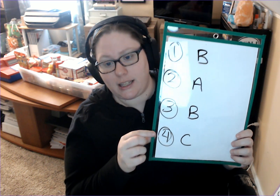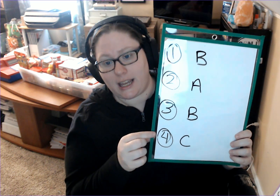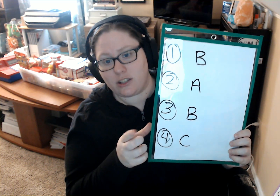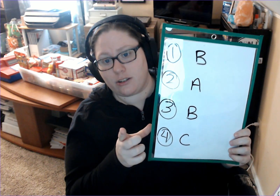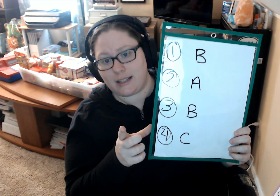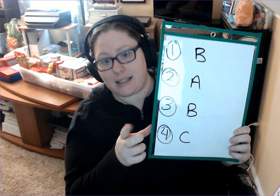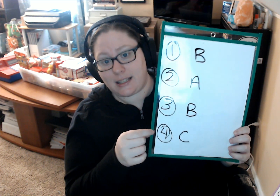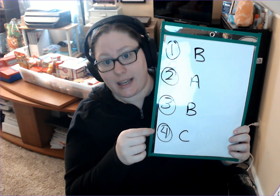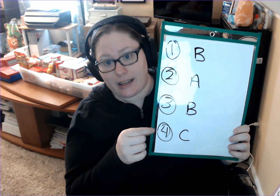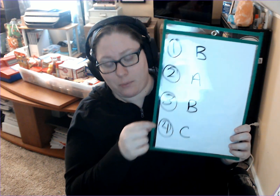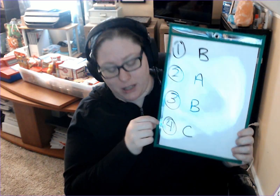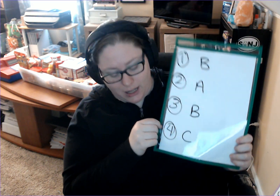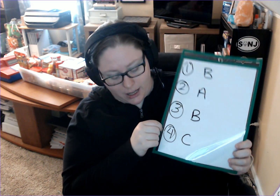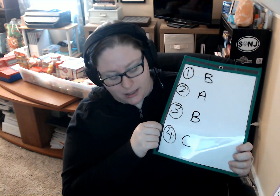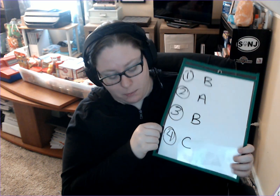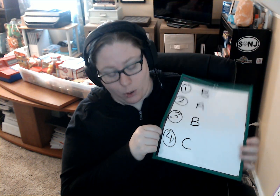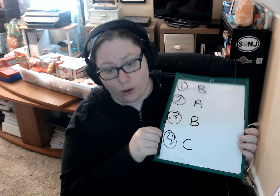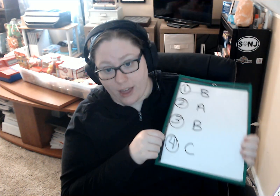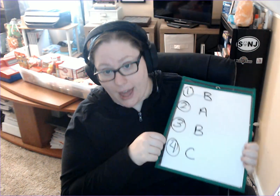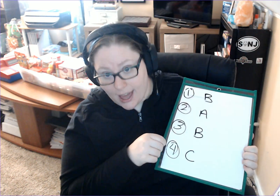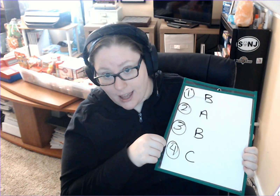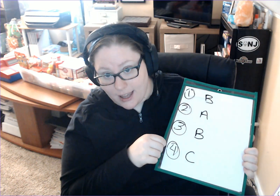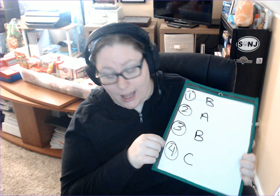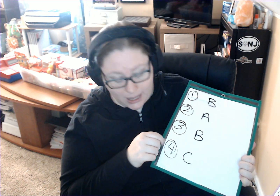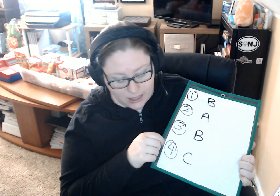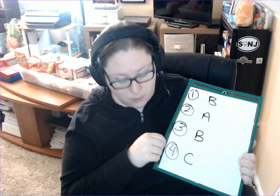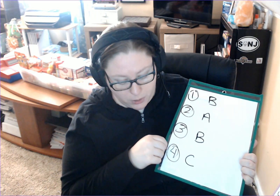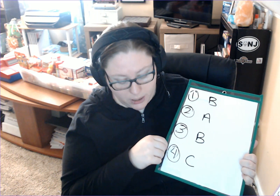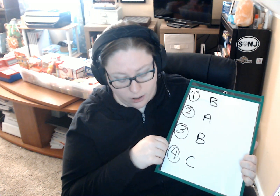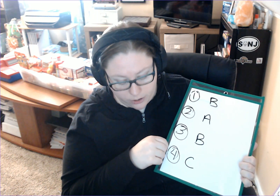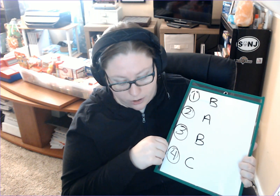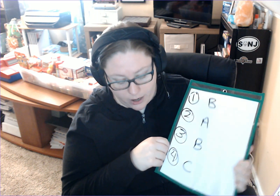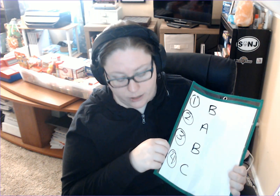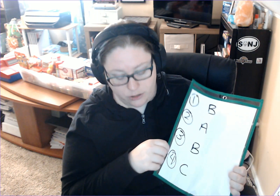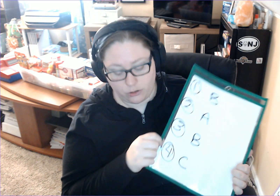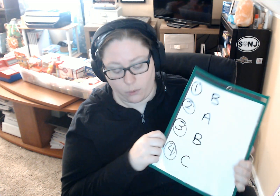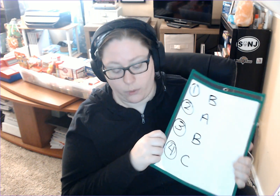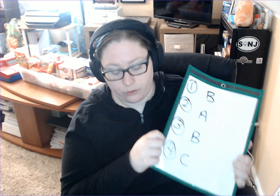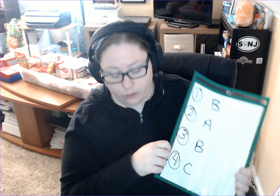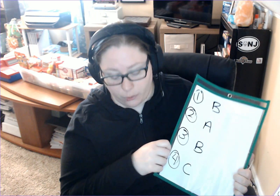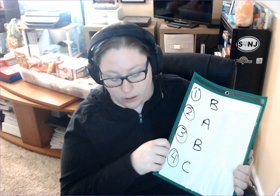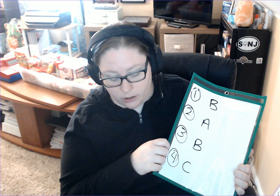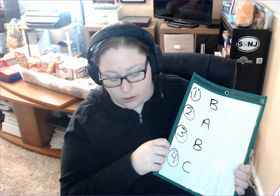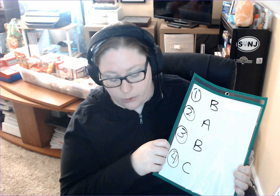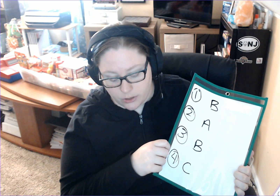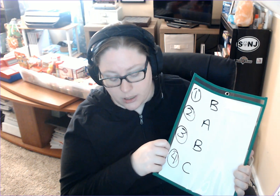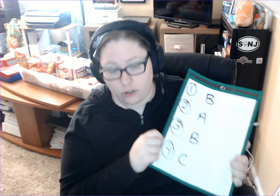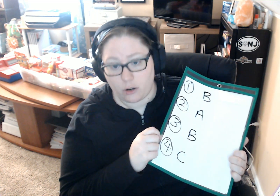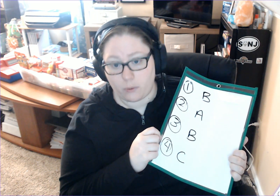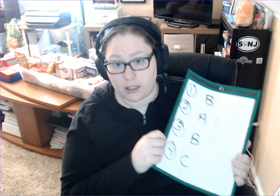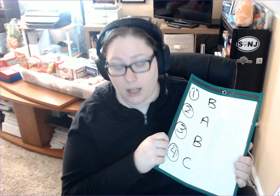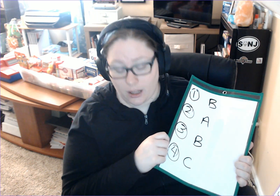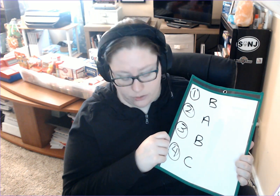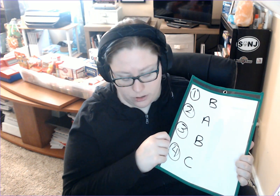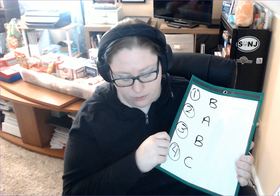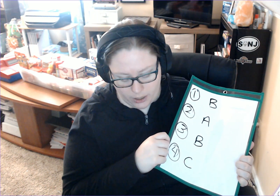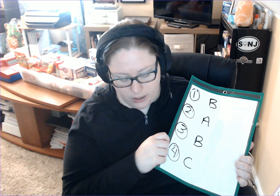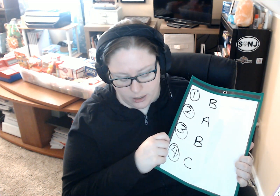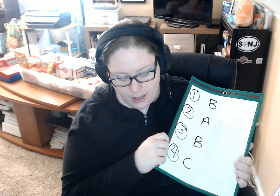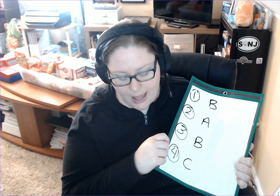is C, because both A and B are correct. You don't want to ruin your clothes and you don't want the colors to run, and you